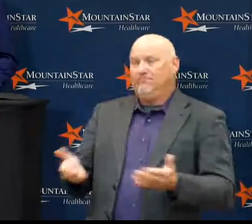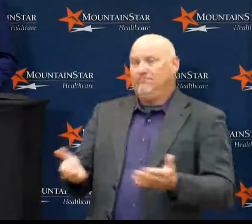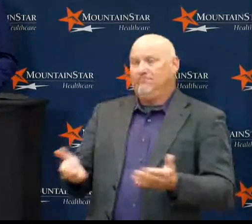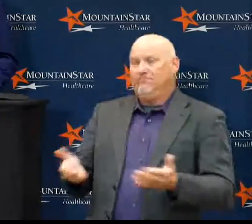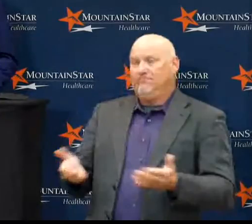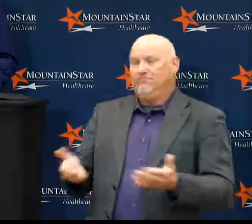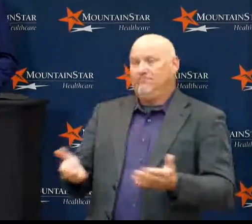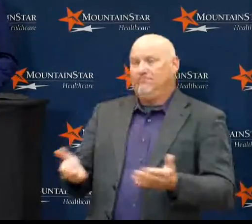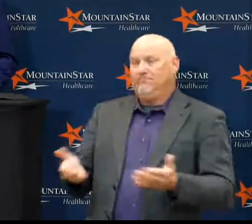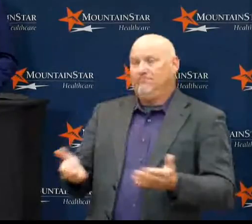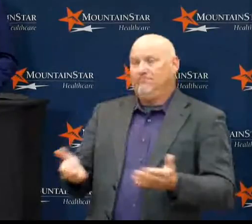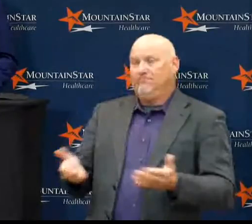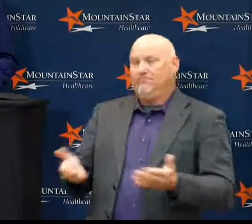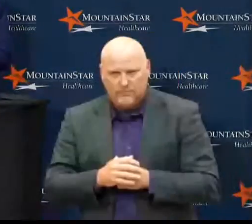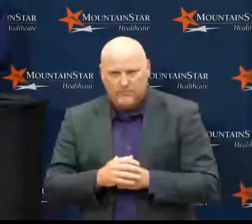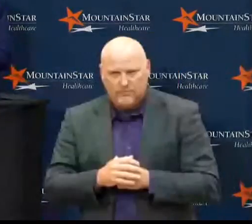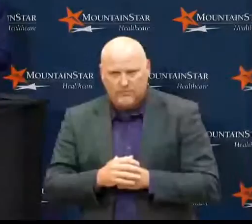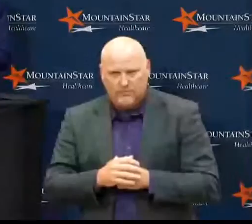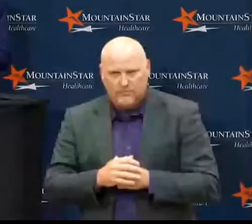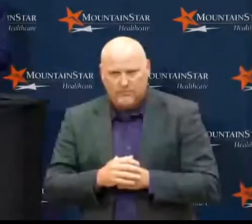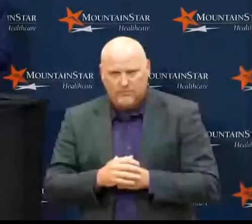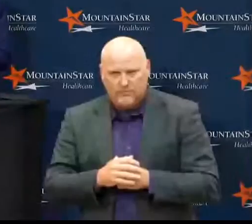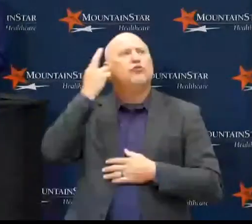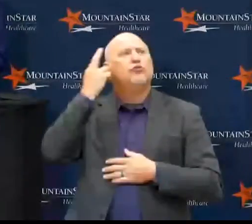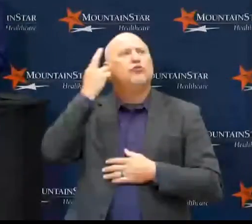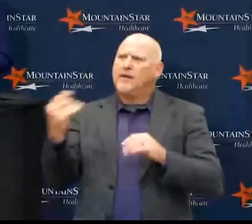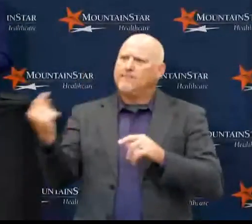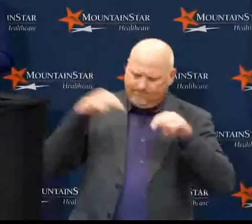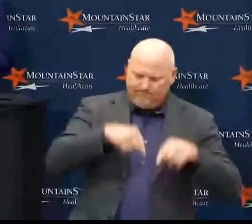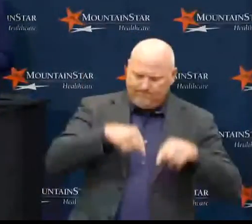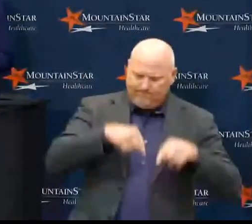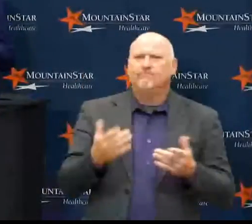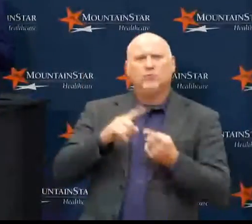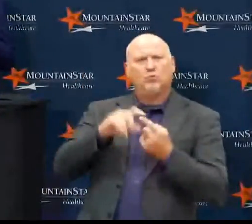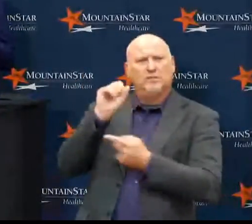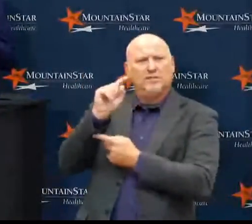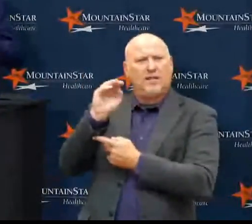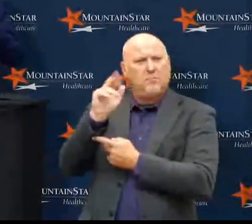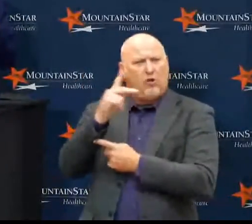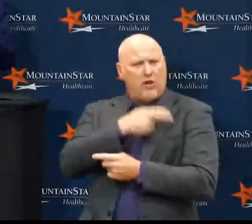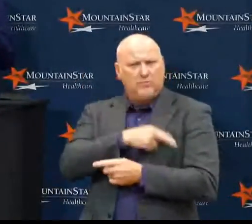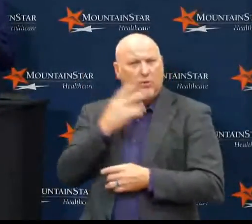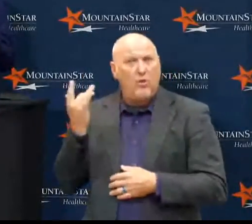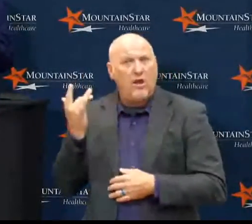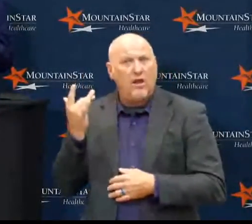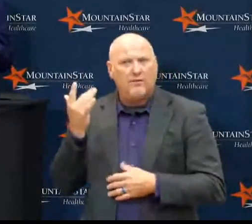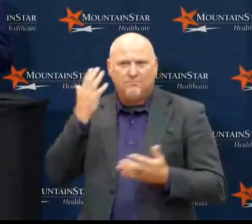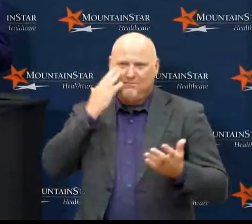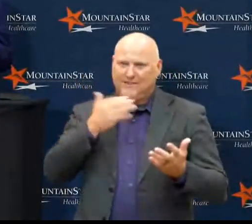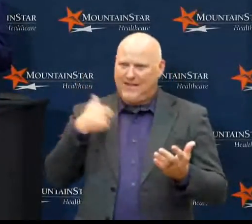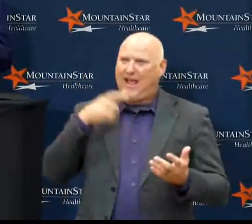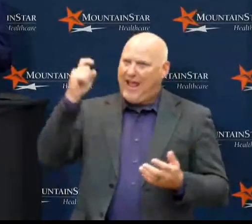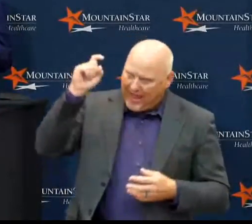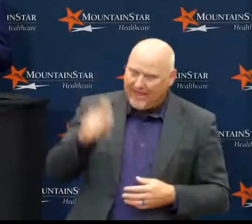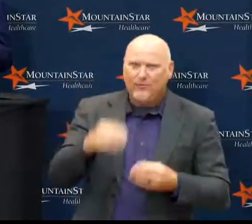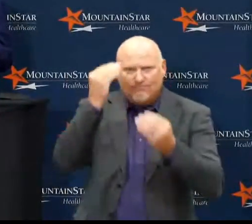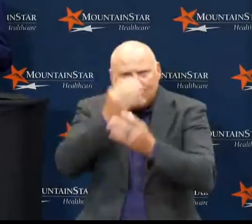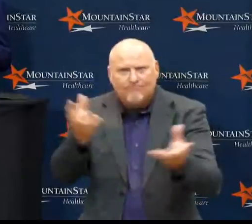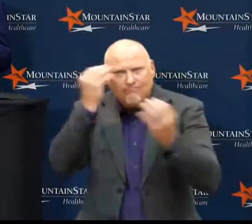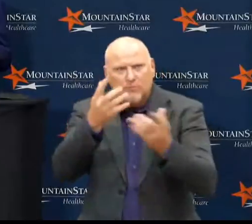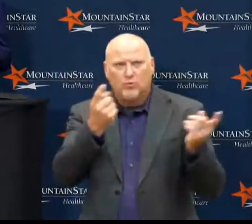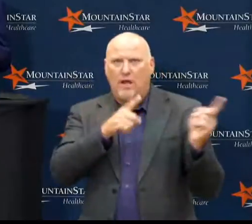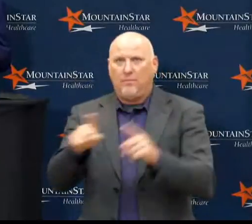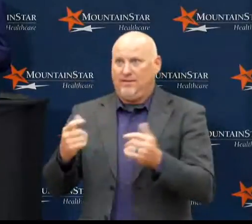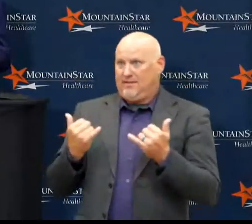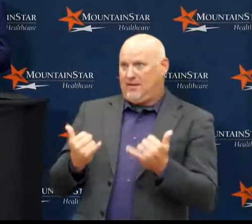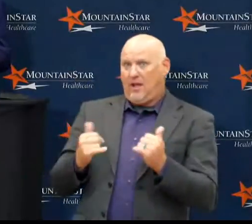here together is to talk about what's happening in our hospitals. We hope that will be the top line story that comes out of this, so that